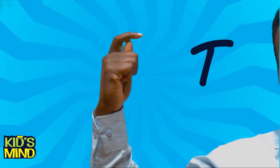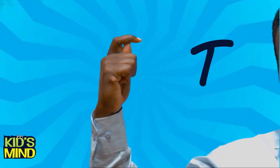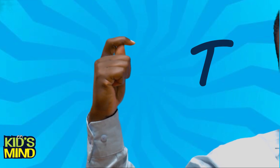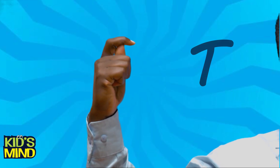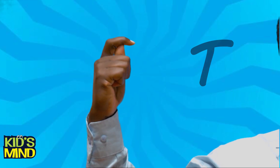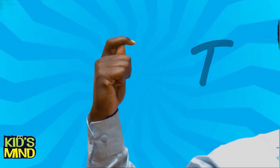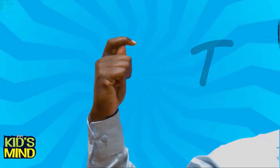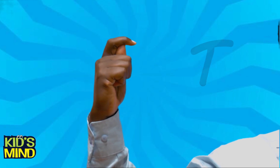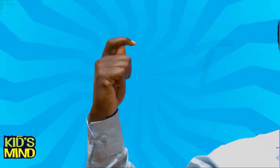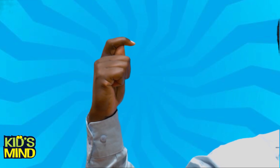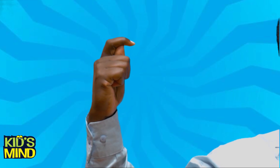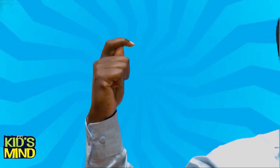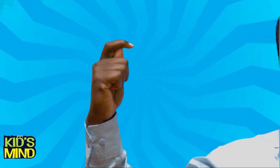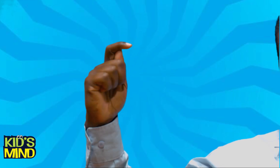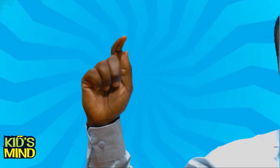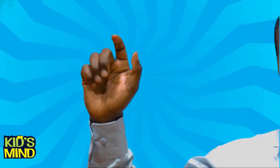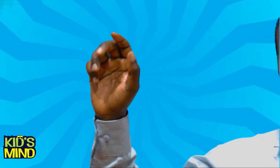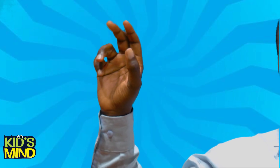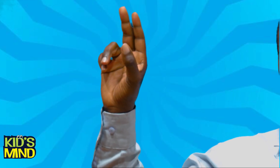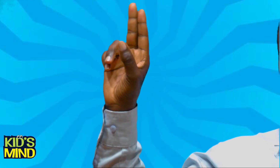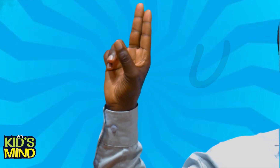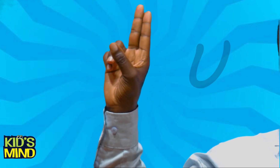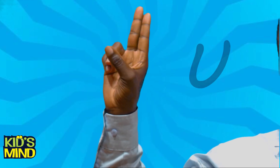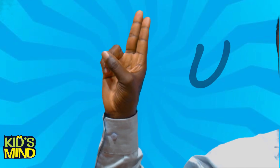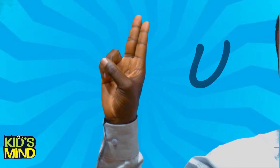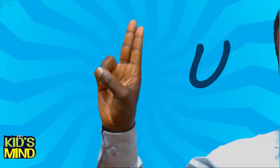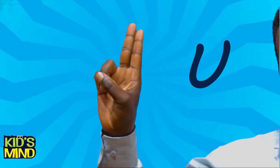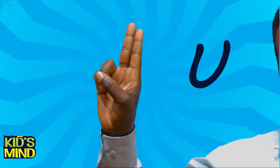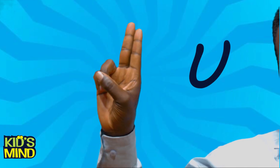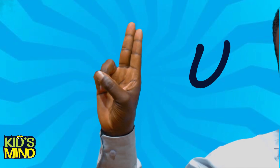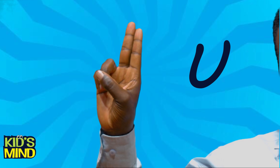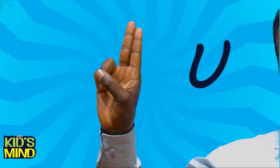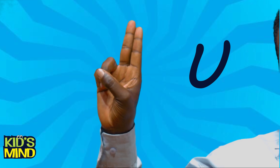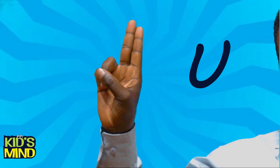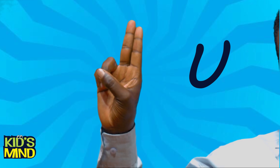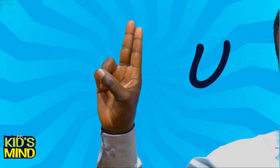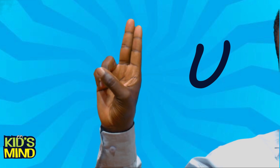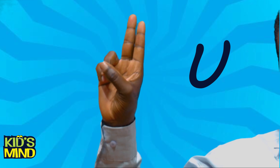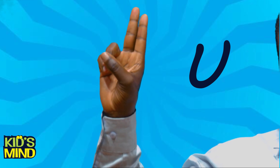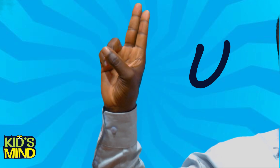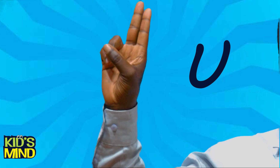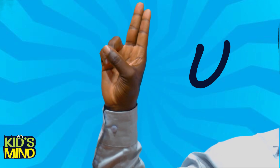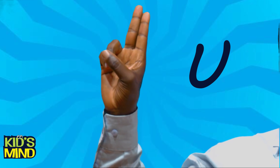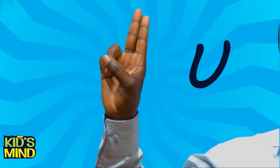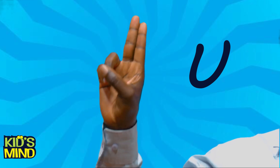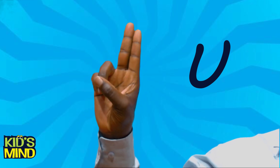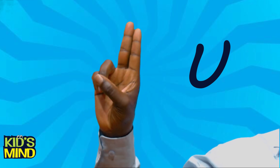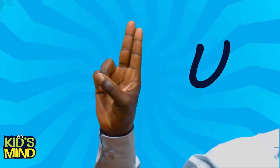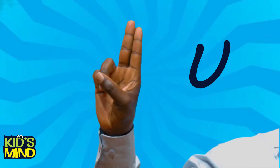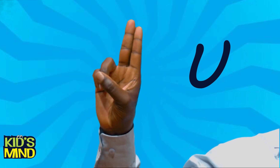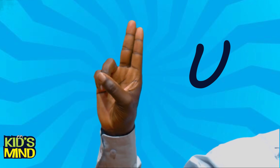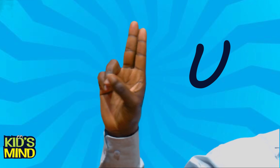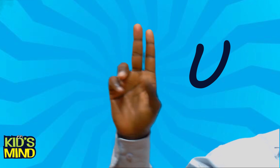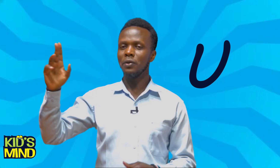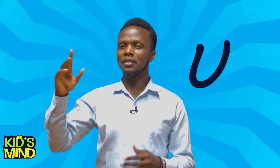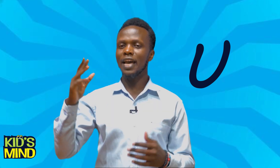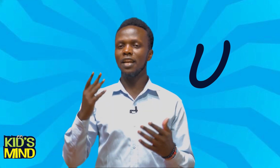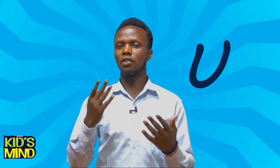T, then U, again U. We sign